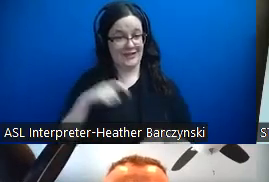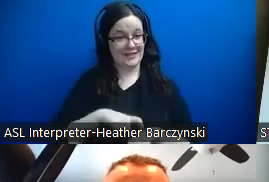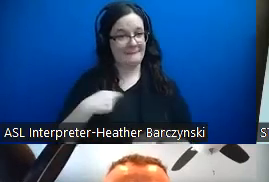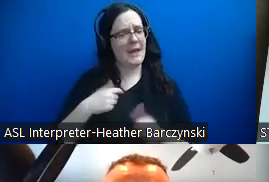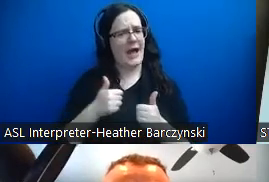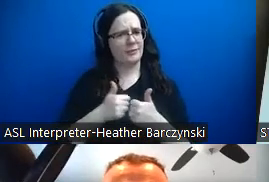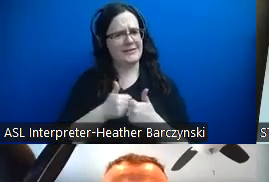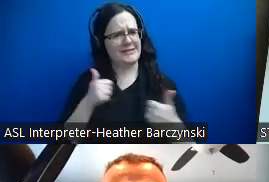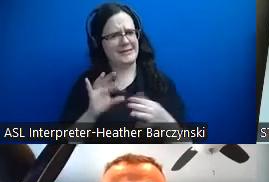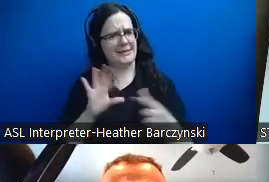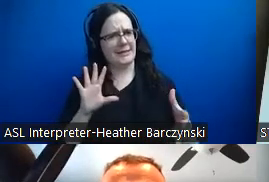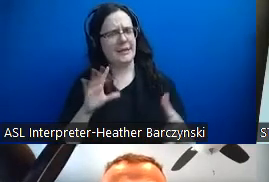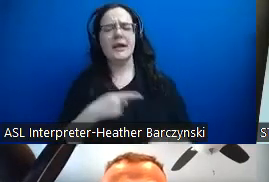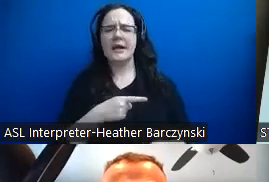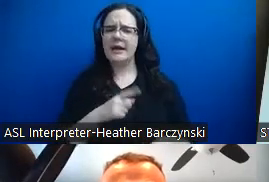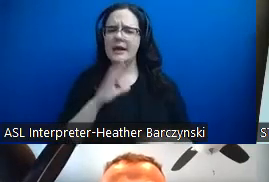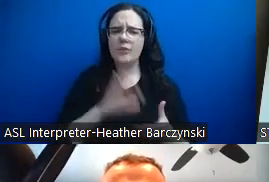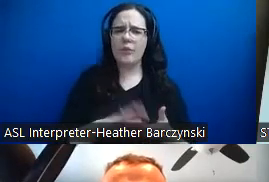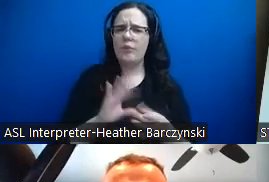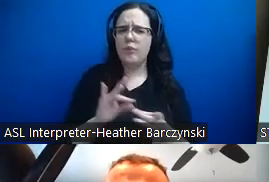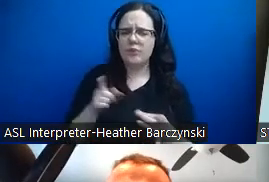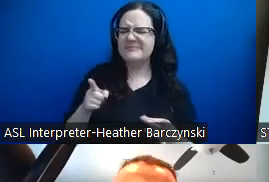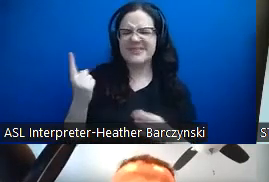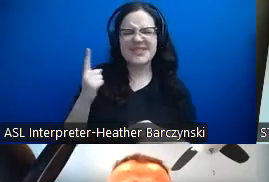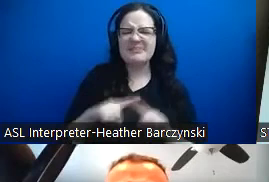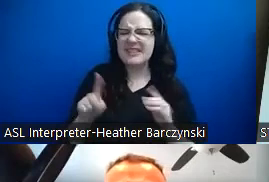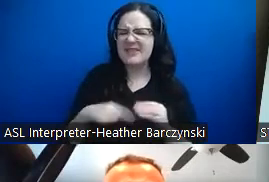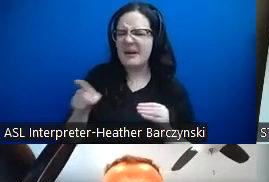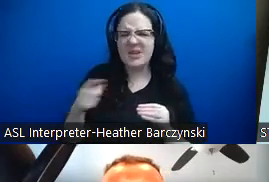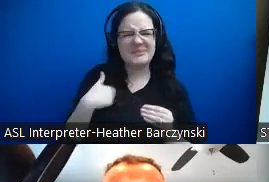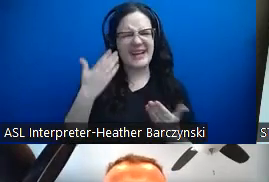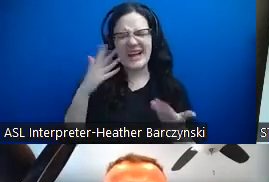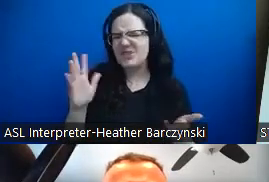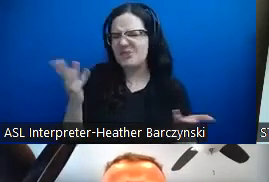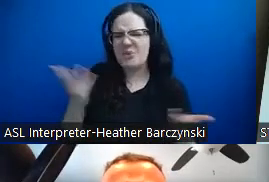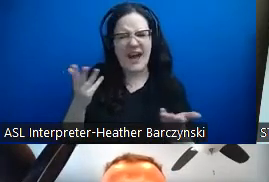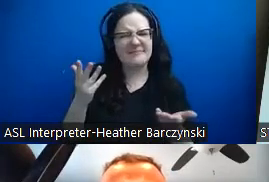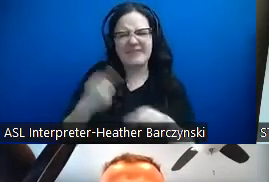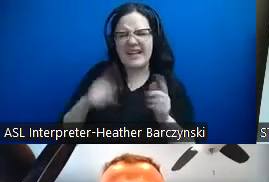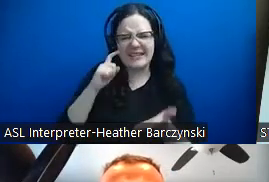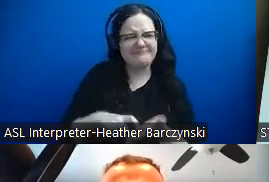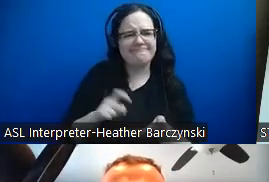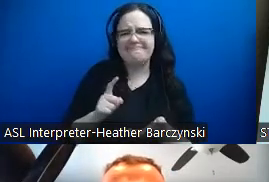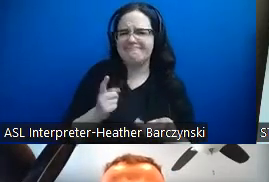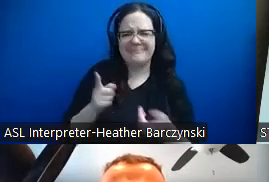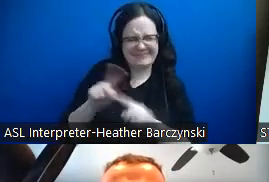saying, there's something different about you. I don't know what it is, but there's something different because I hid it. I hid